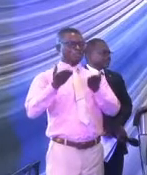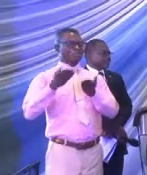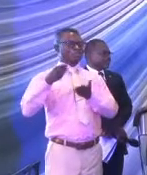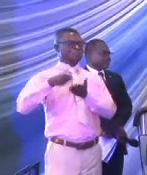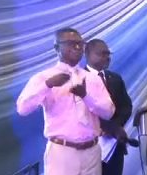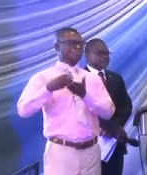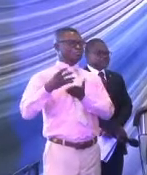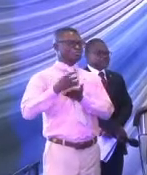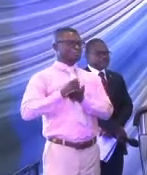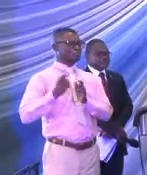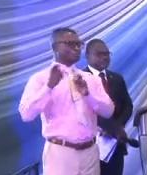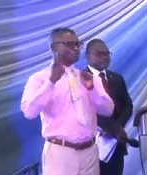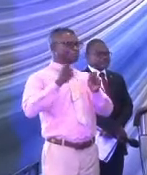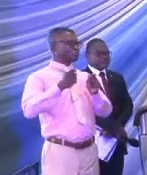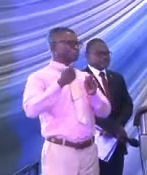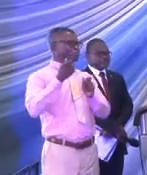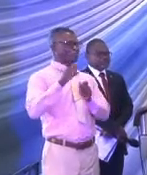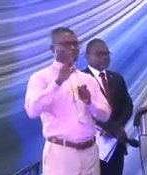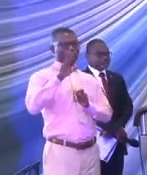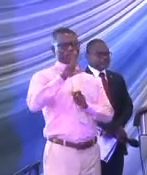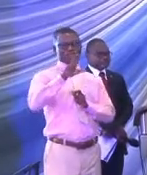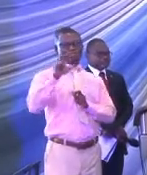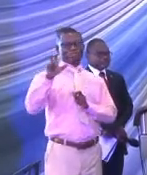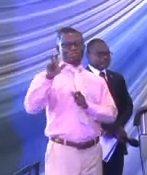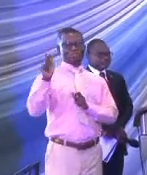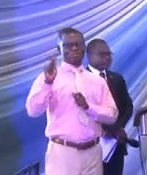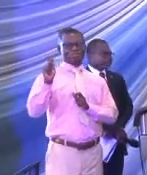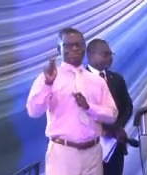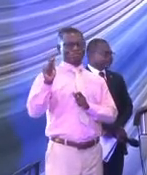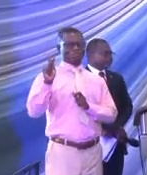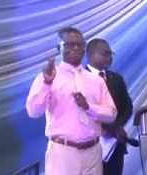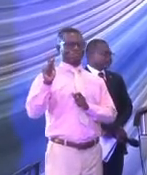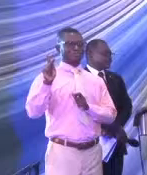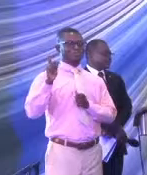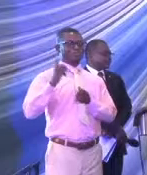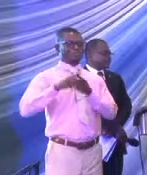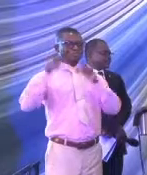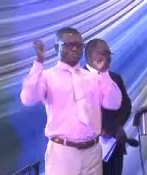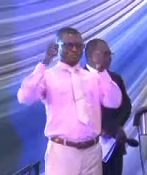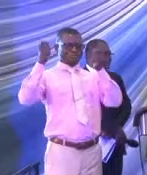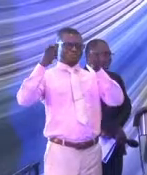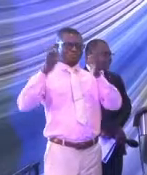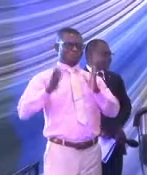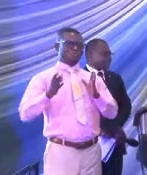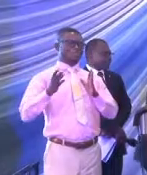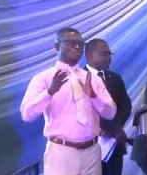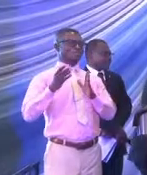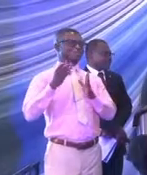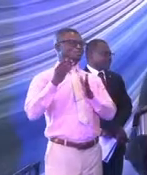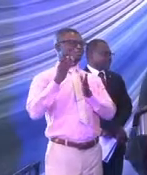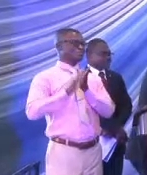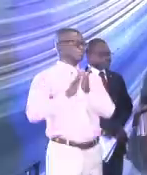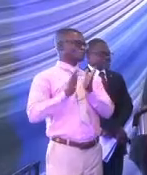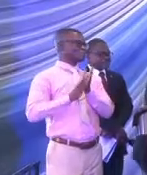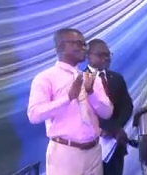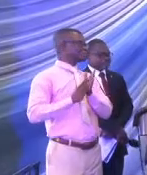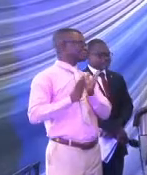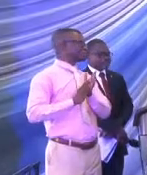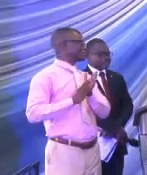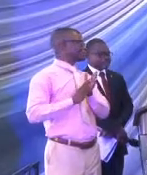cash prize of 300,000 naira to the winning institution.